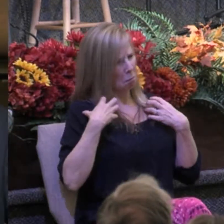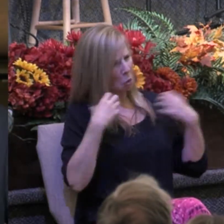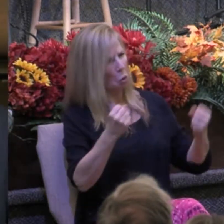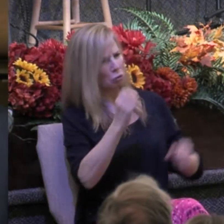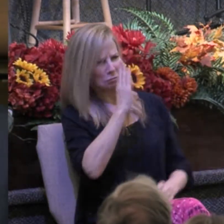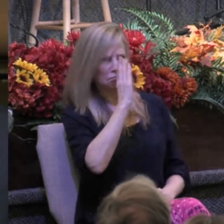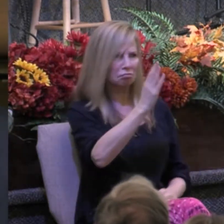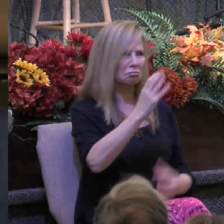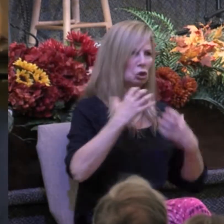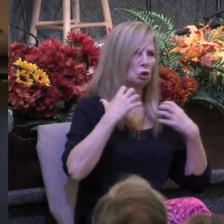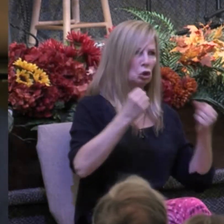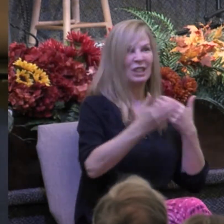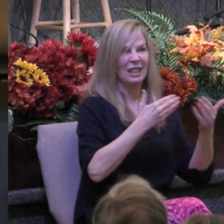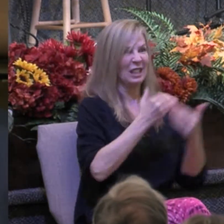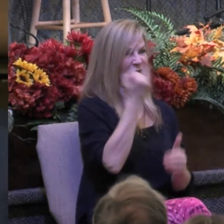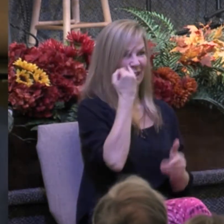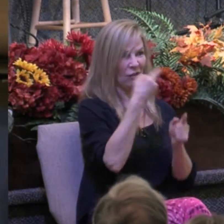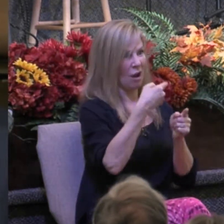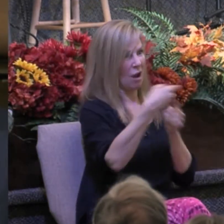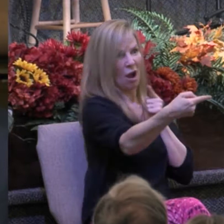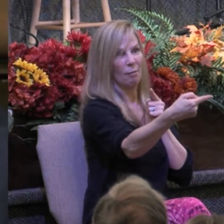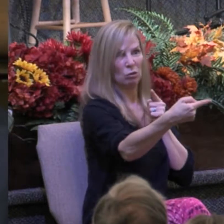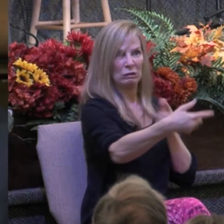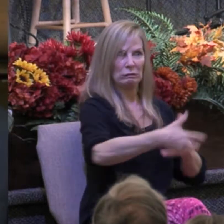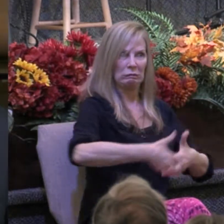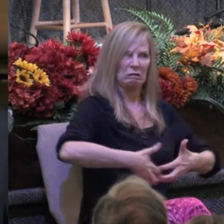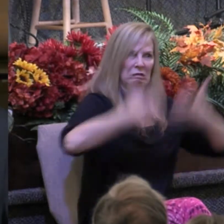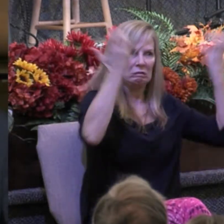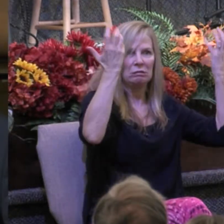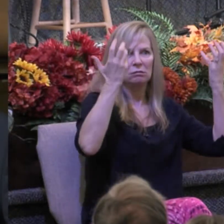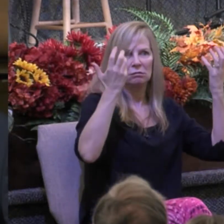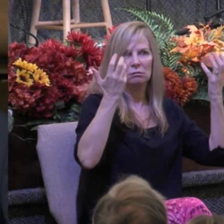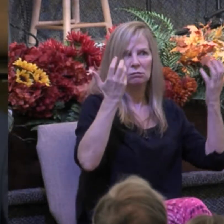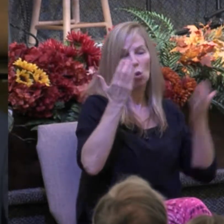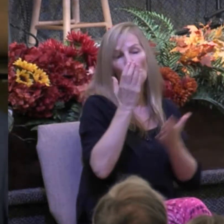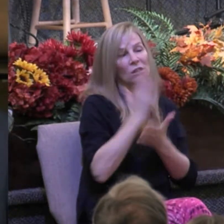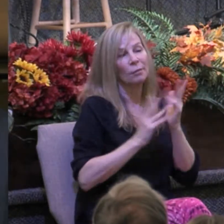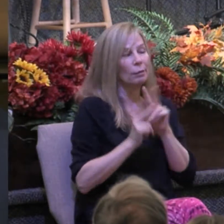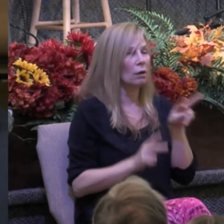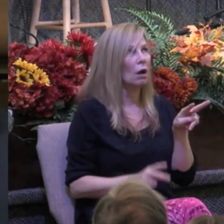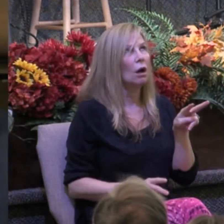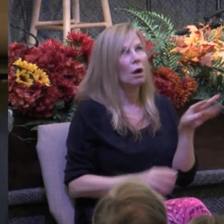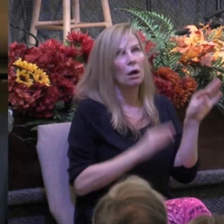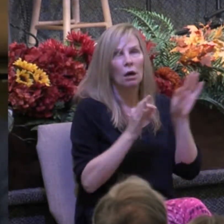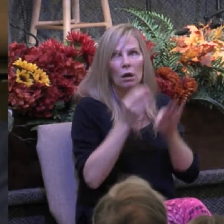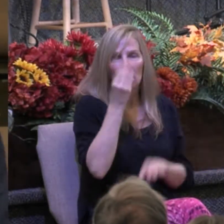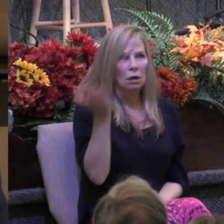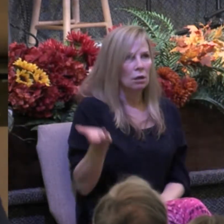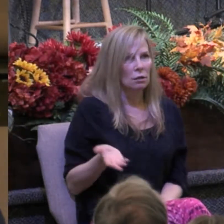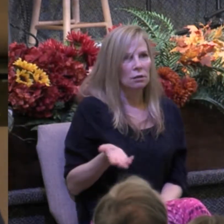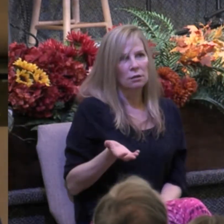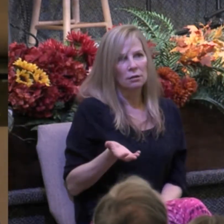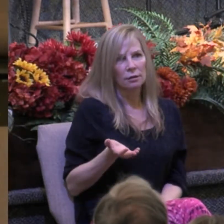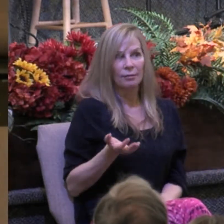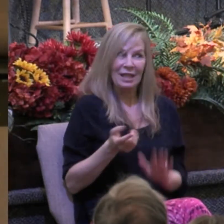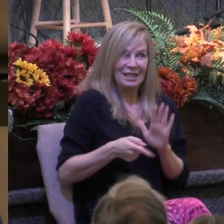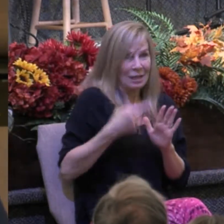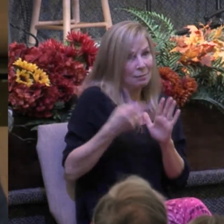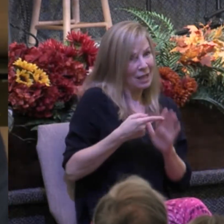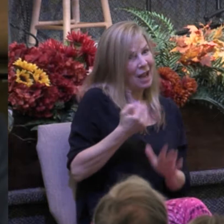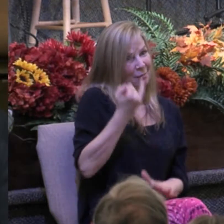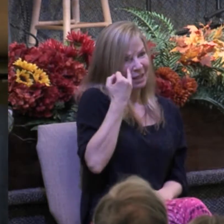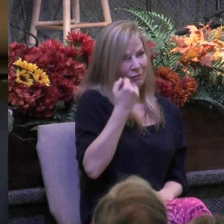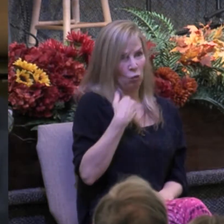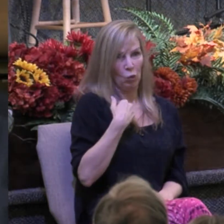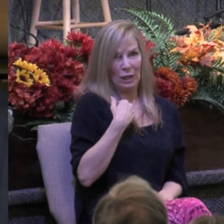even in the face of hostility and opposition, and sometimes just plain apathy. I wonder if some of the times that we have